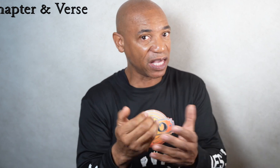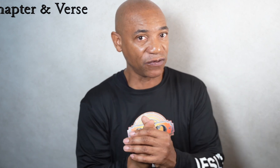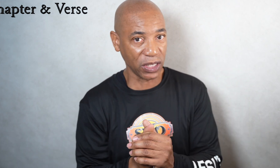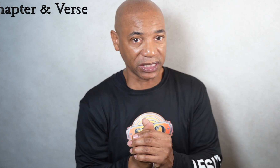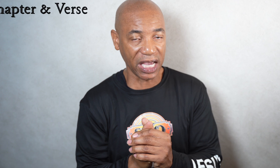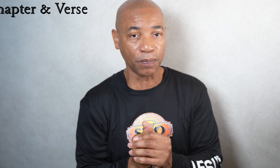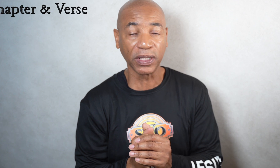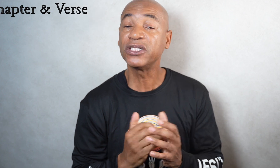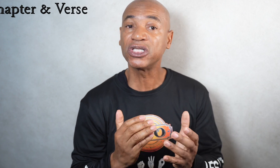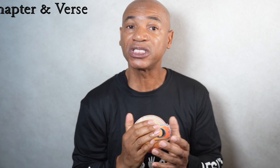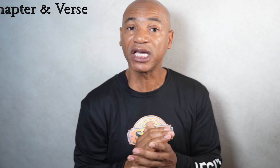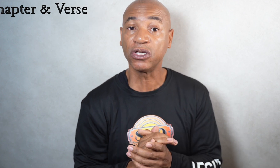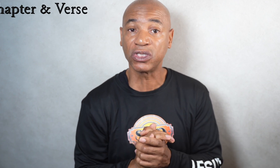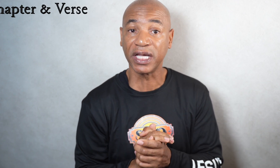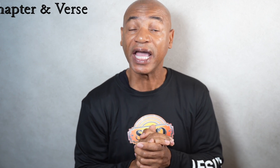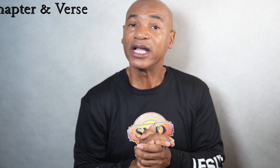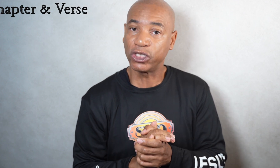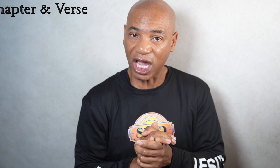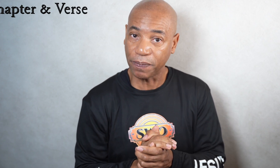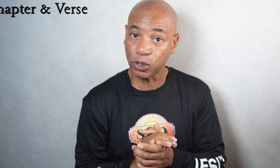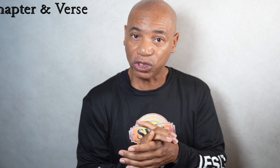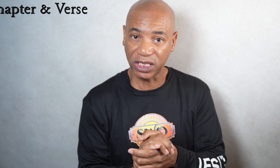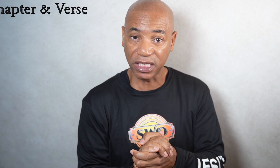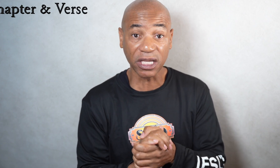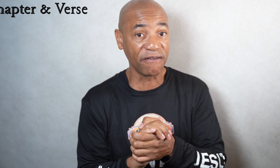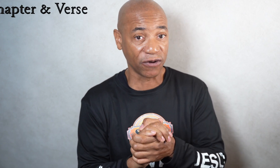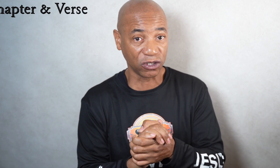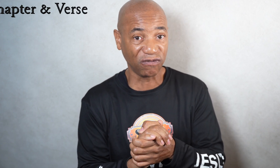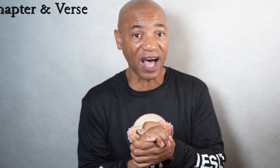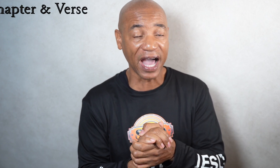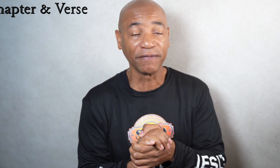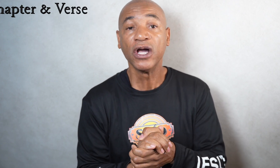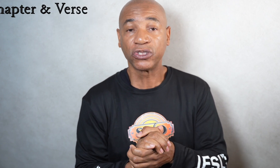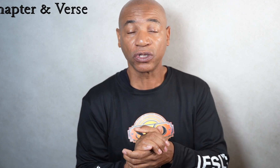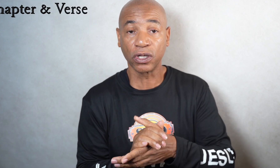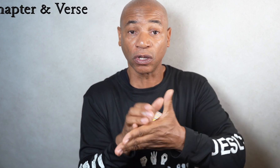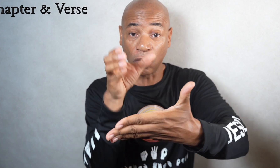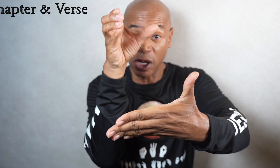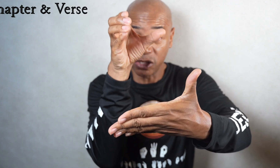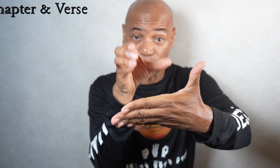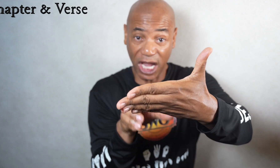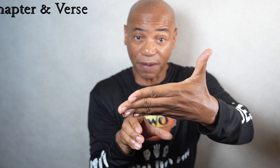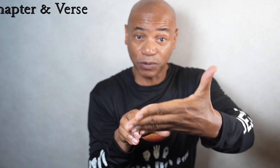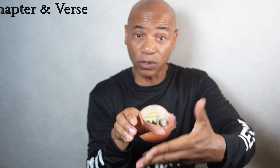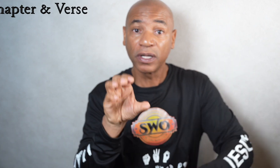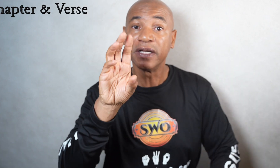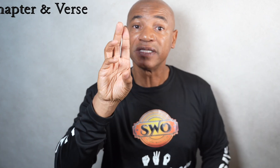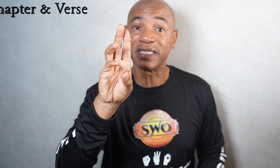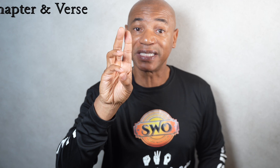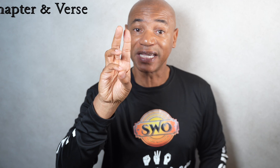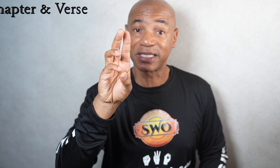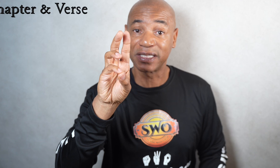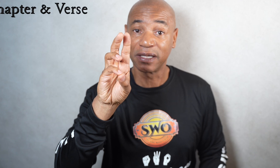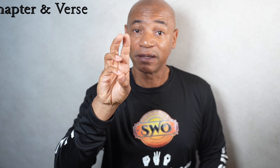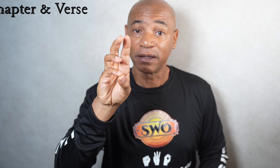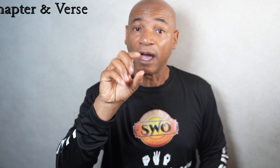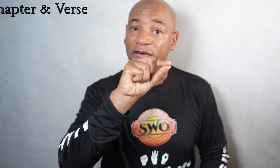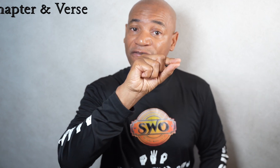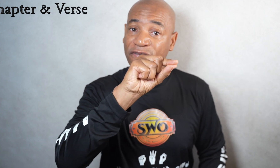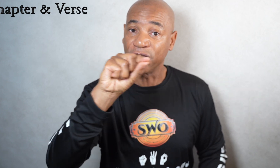you an example. Let's just say you said chapter 6 and verse 5. So you're going to go chapter 6,